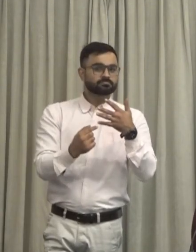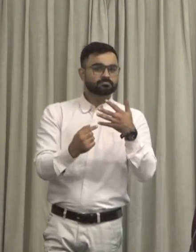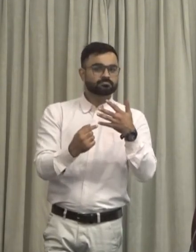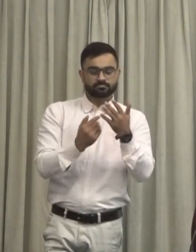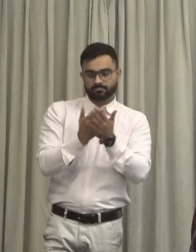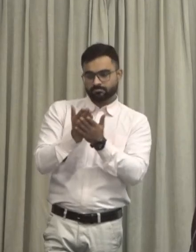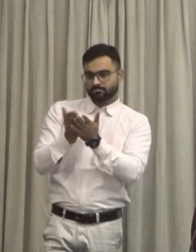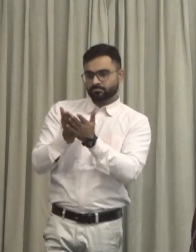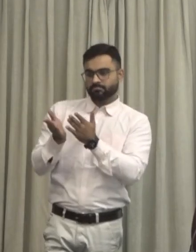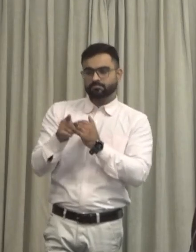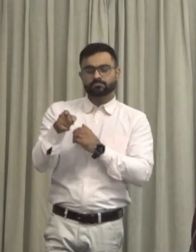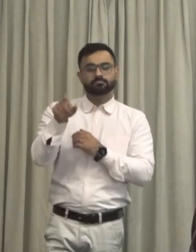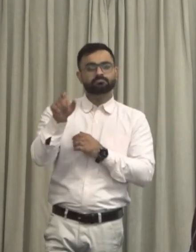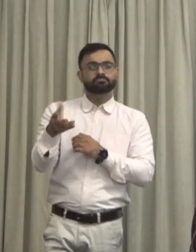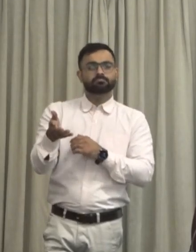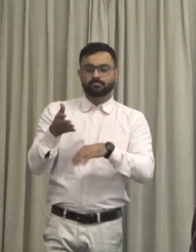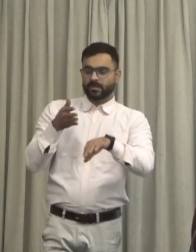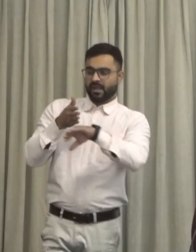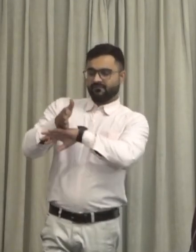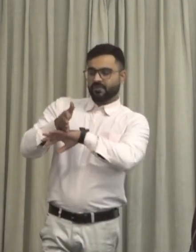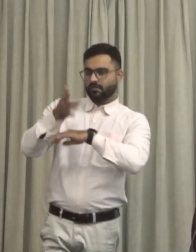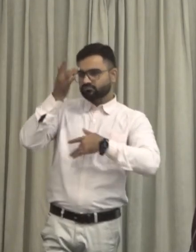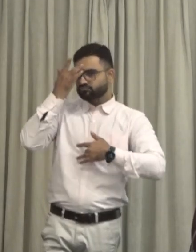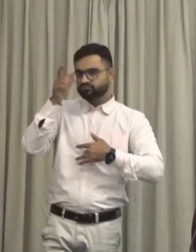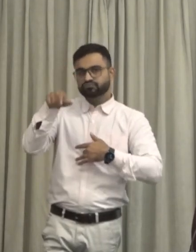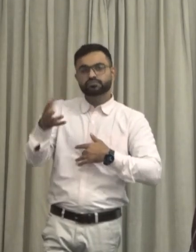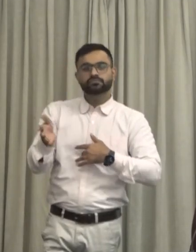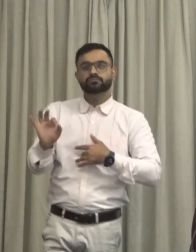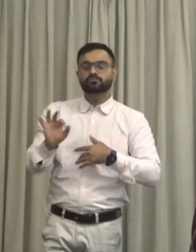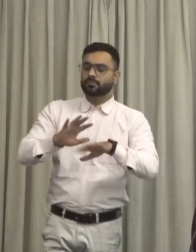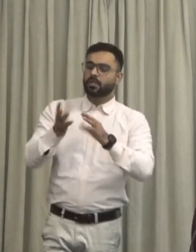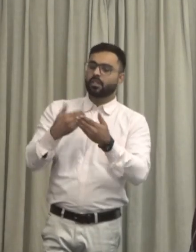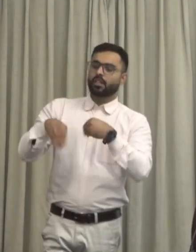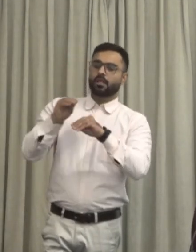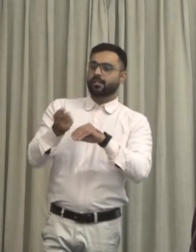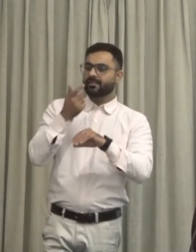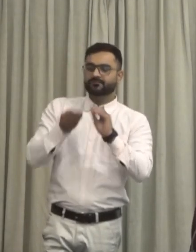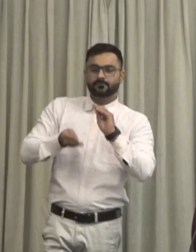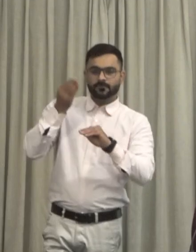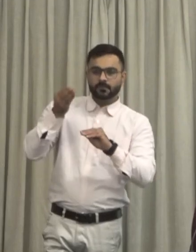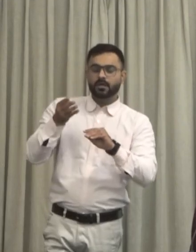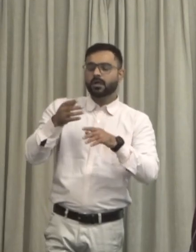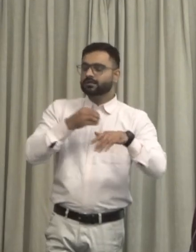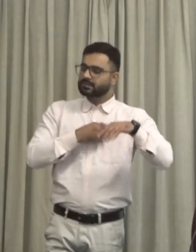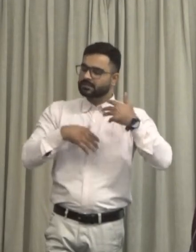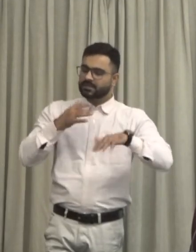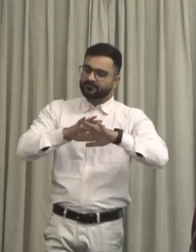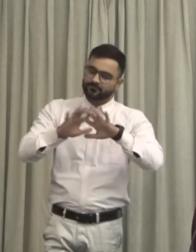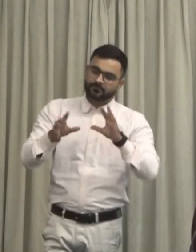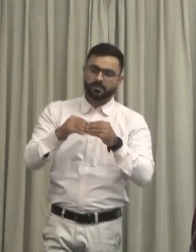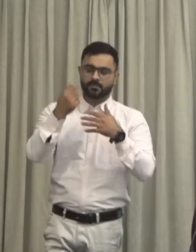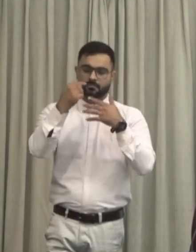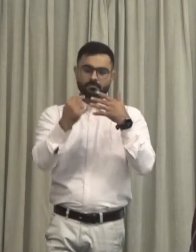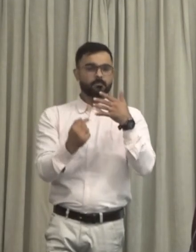palliative care, that they are not going to harm the patient. They will not overdo. They will not prolong suffering. Everything are there